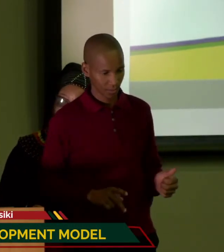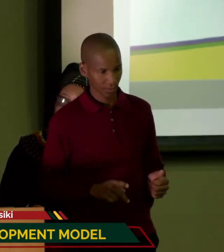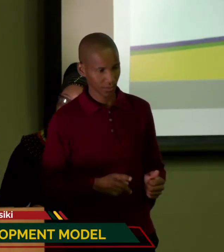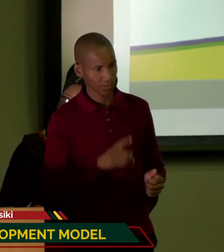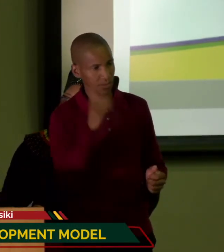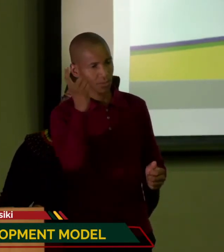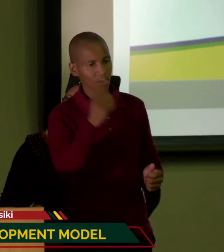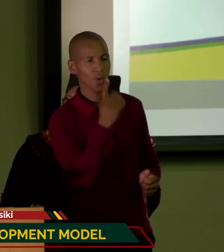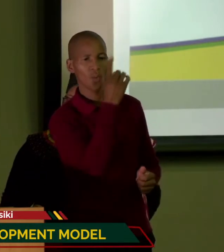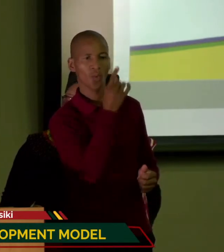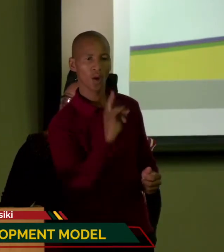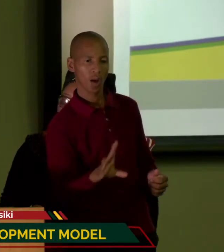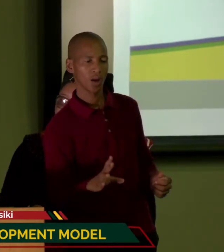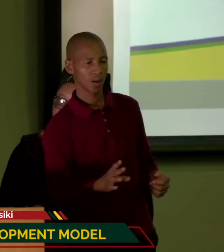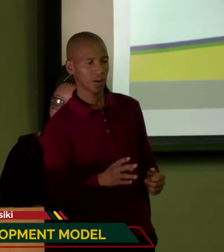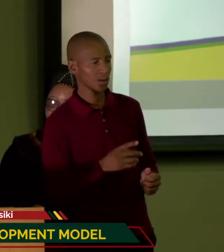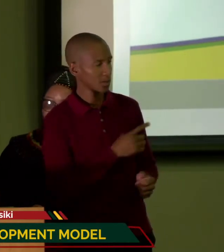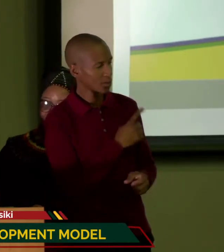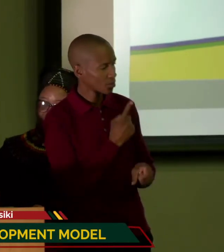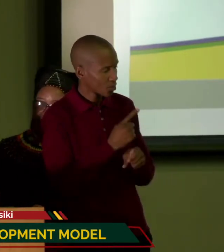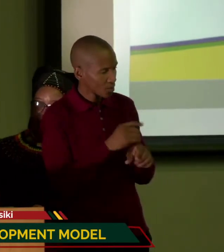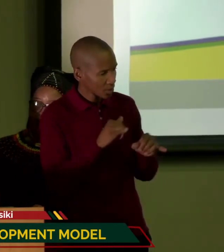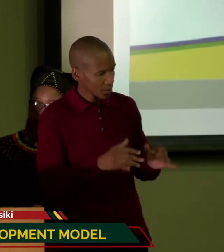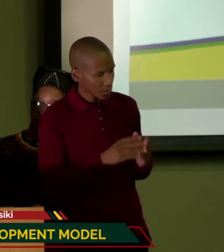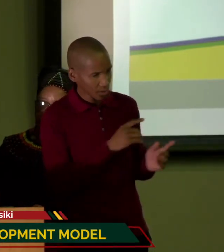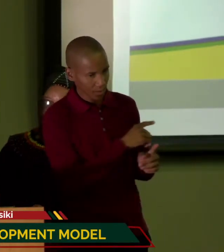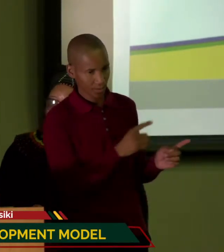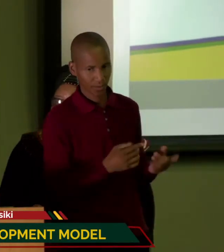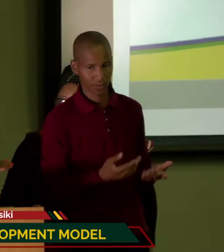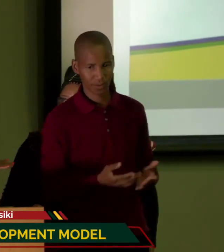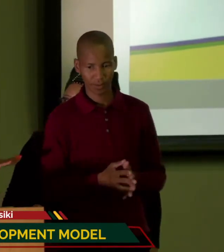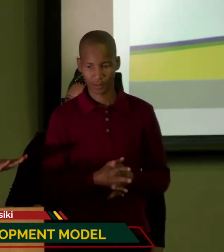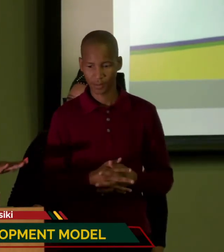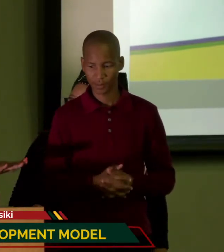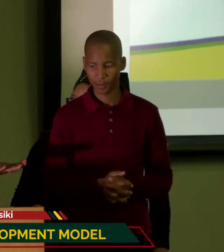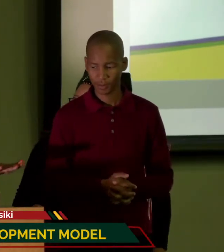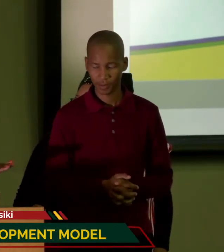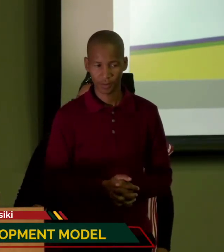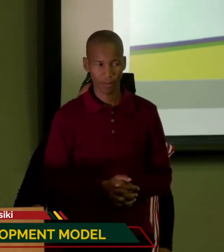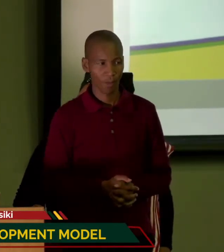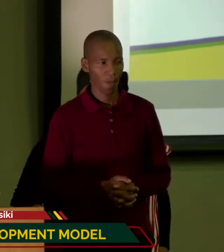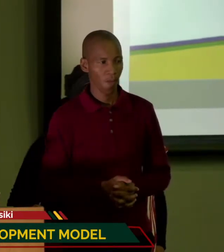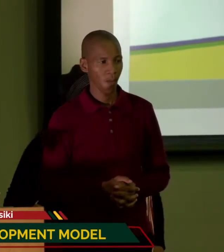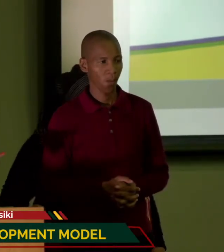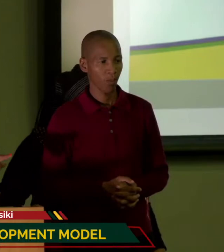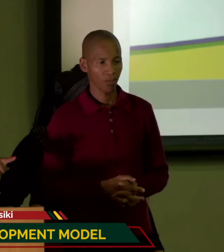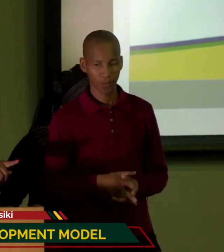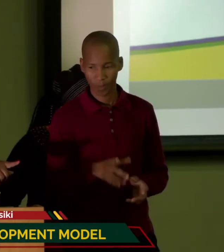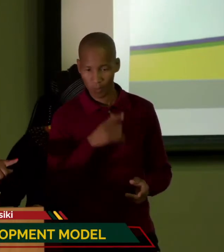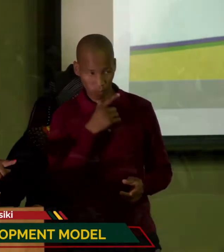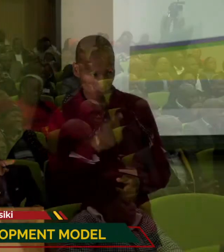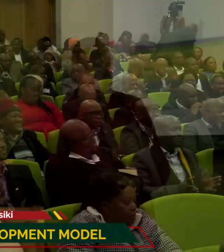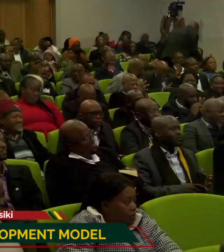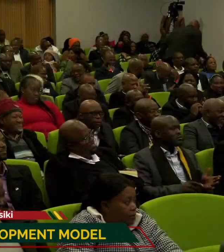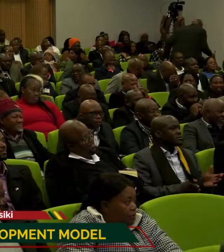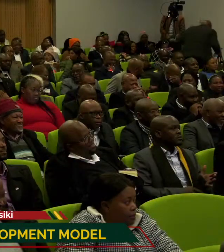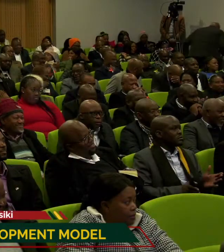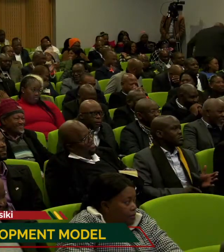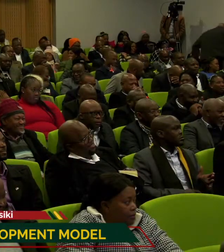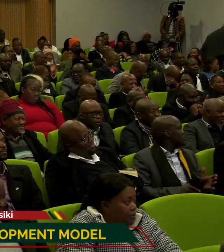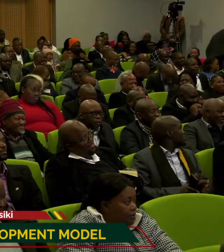nani. Yeah, thank you. Dakiba, Deputy President. Utini. Kucho yena,